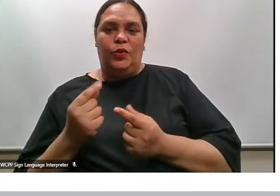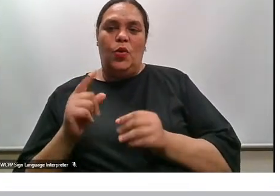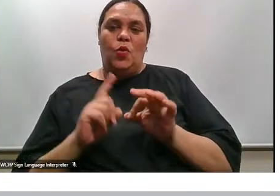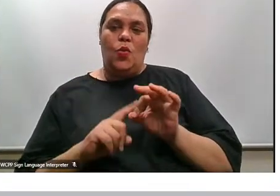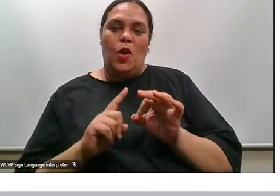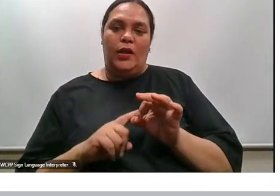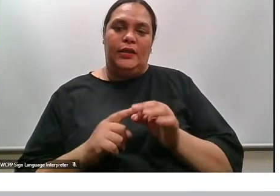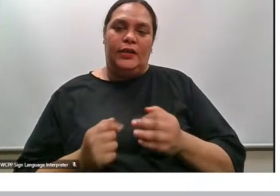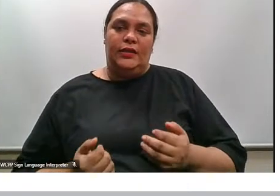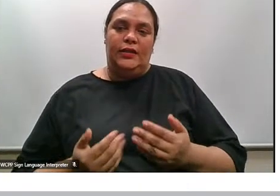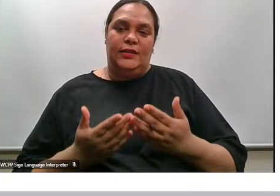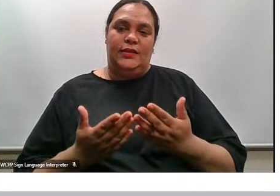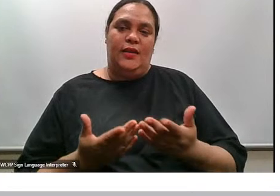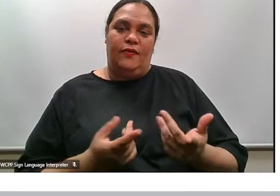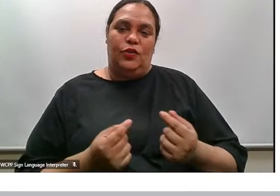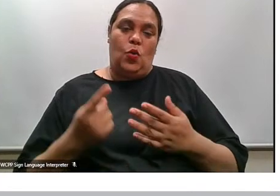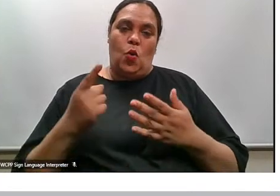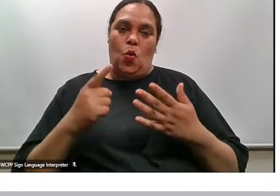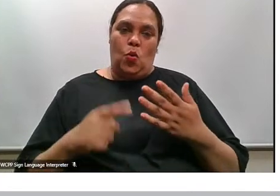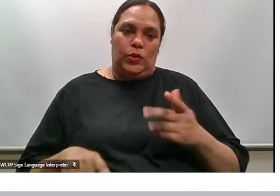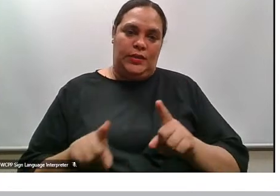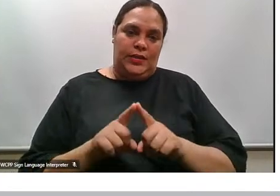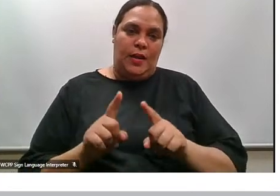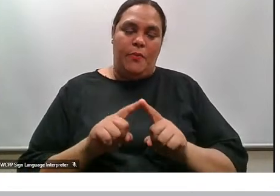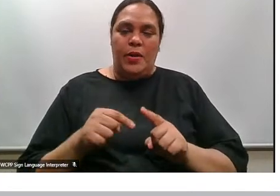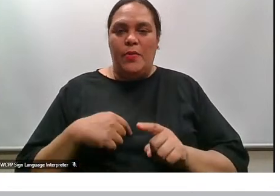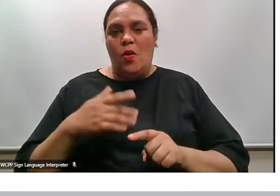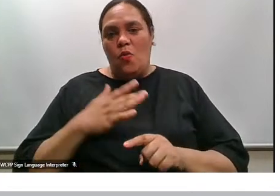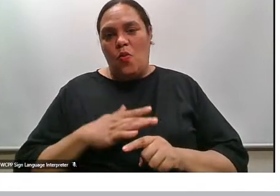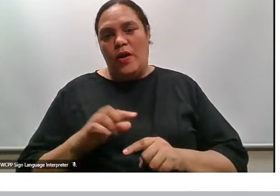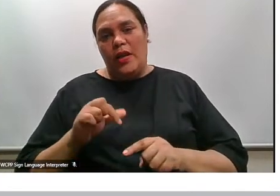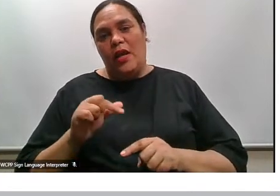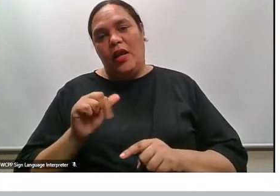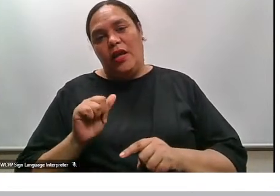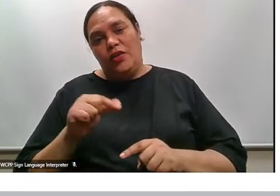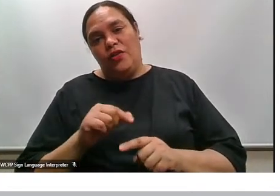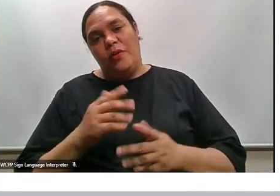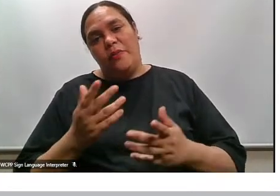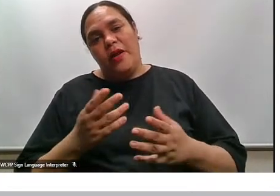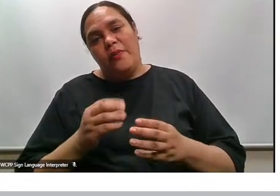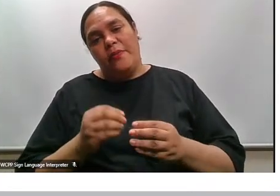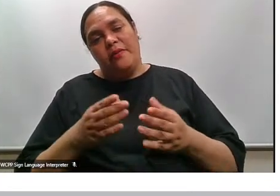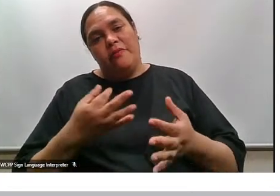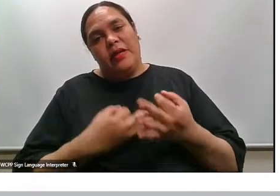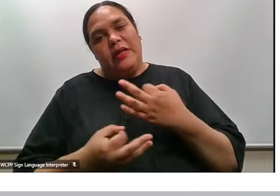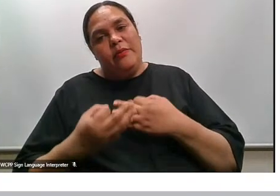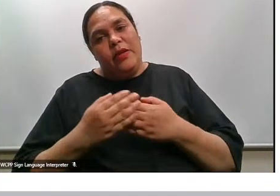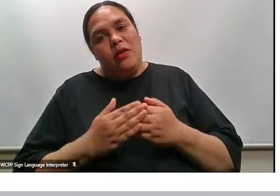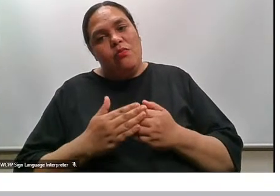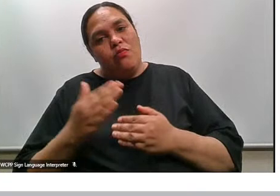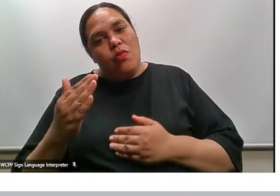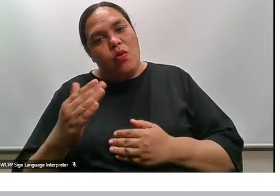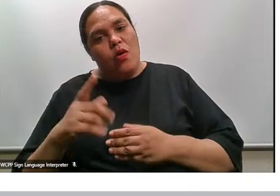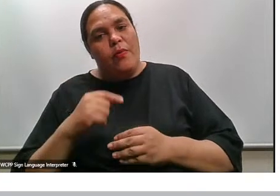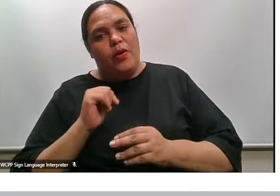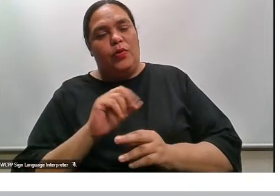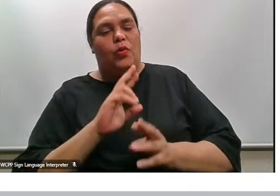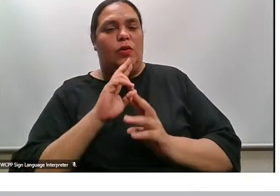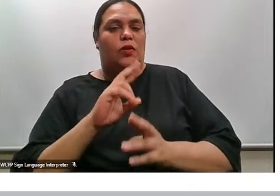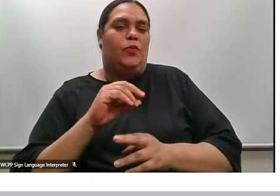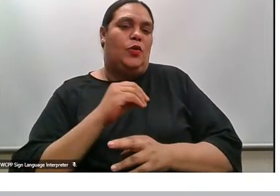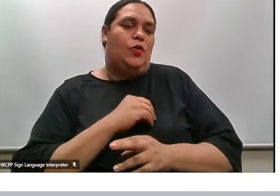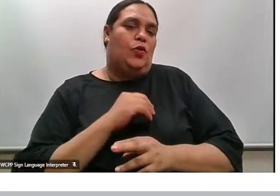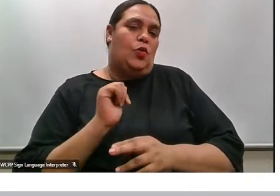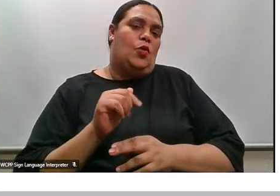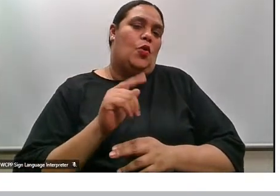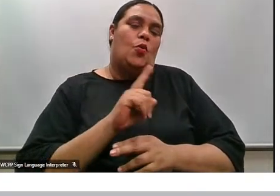qualitative service delivery audits as well. And I'd like the AG to maybe expand a little bit more to the response to what